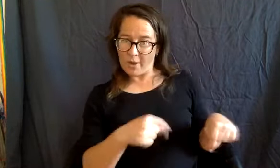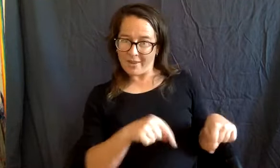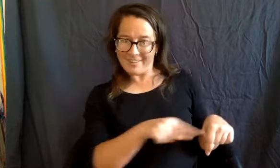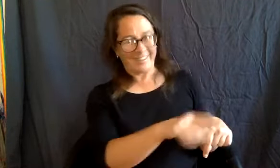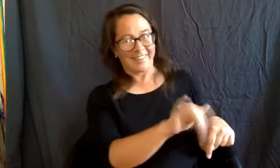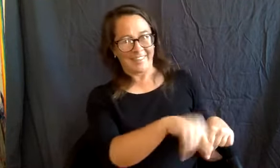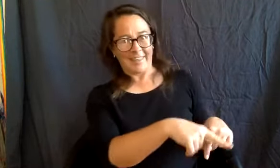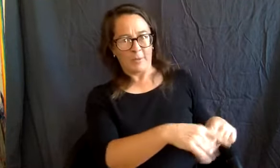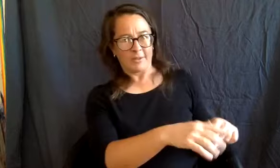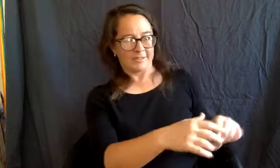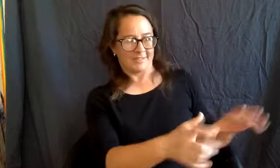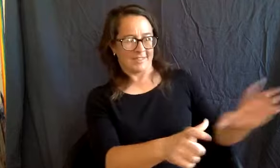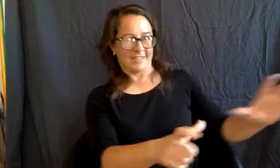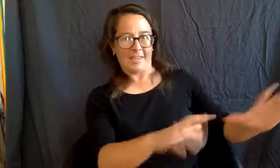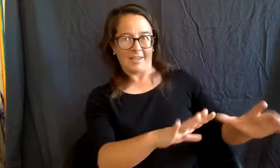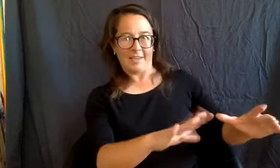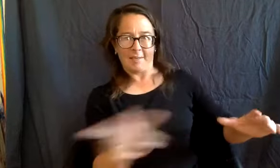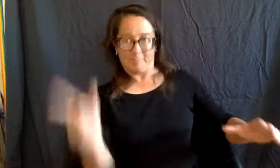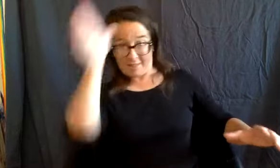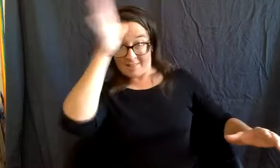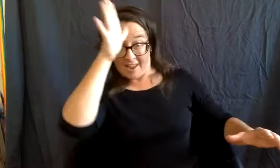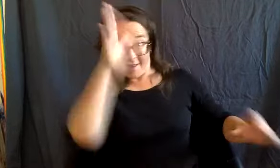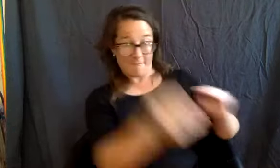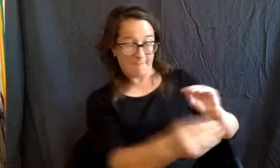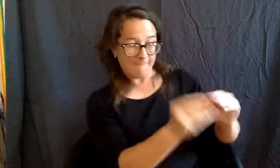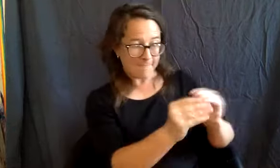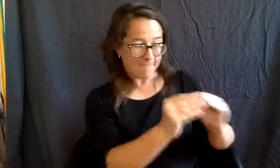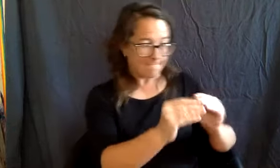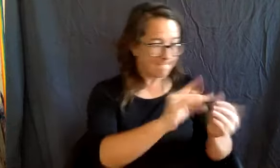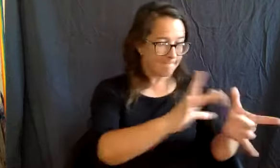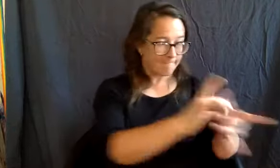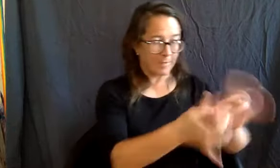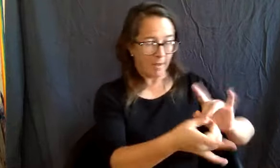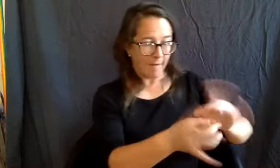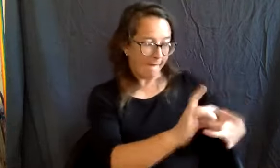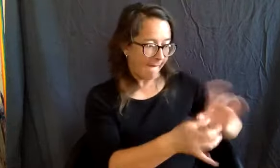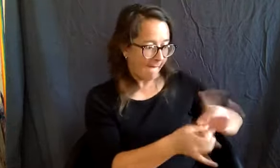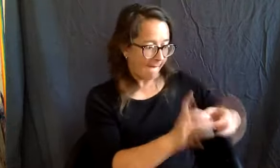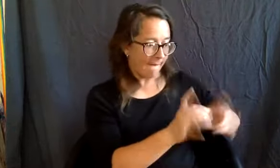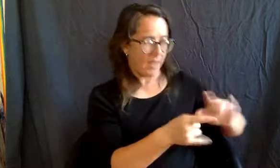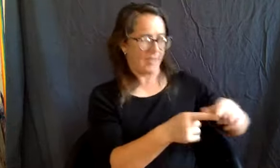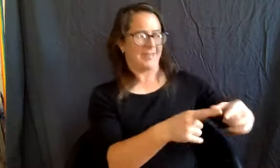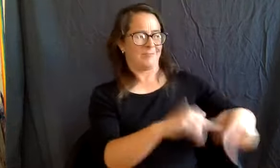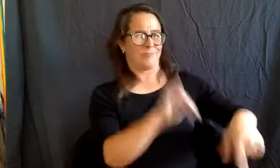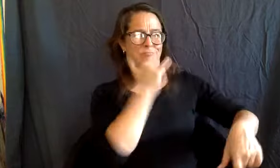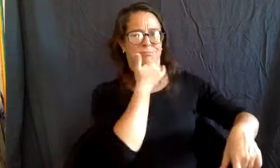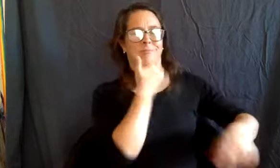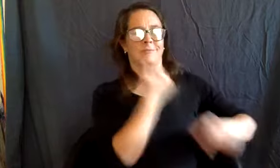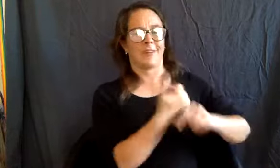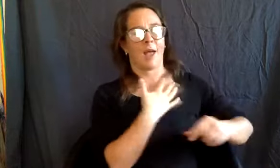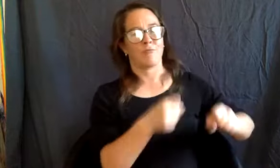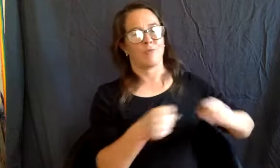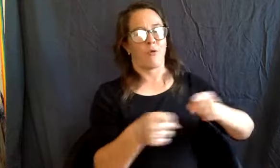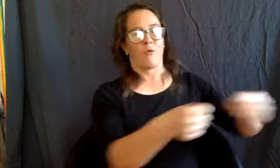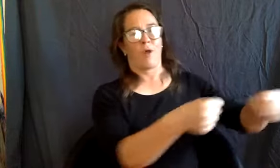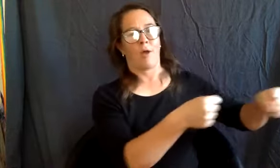my dad doesn't think that's a really cool story, but we think it's hysterical. I think it's one of our favorites. Or the time dad came home and he decided to build me a big